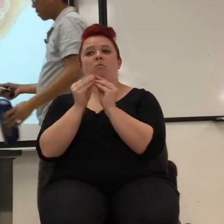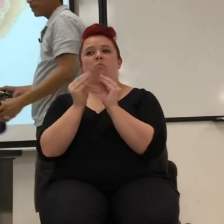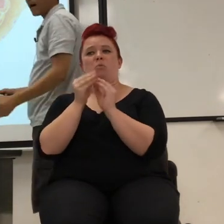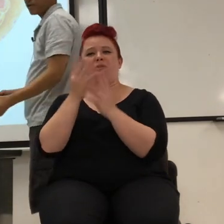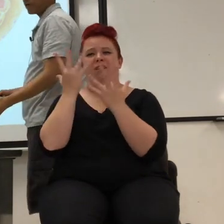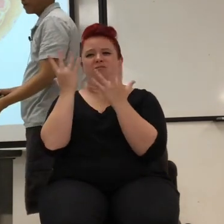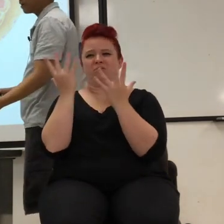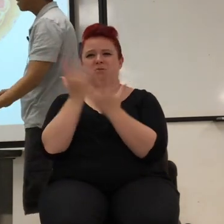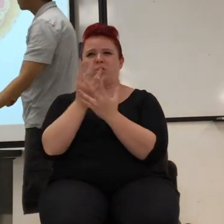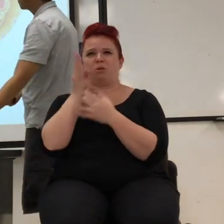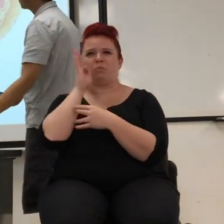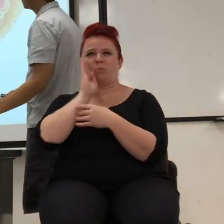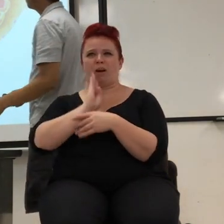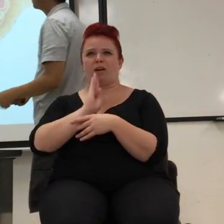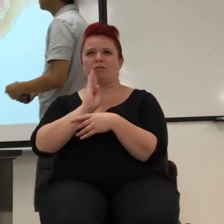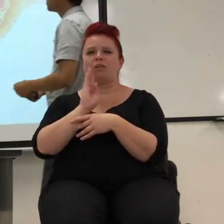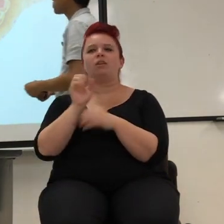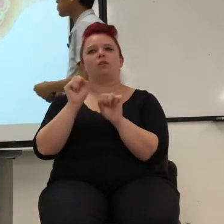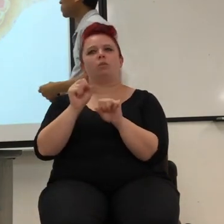You're probably dehydrated.